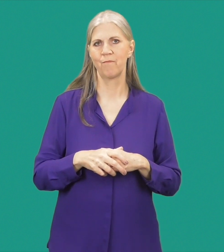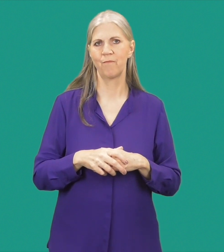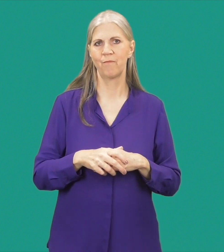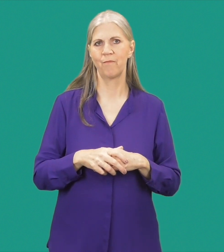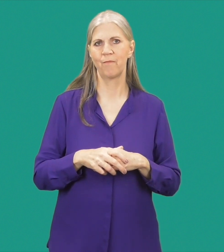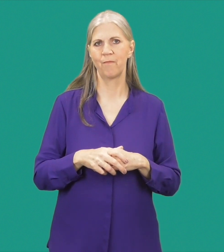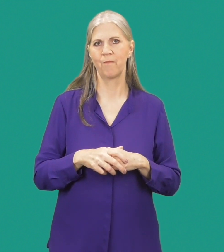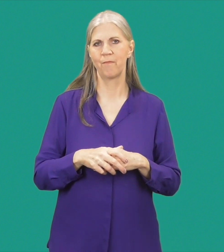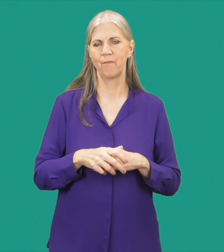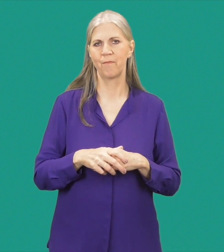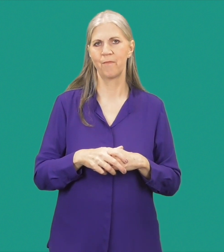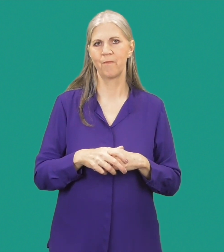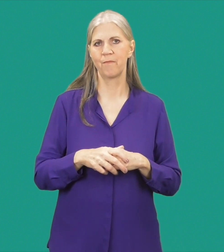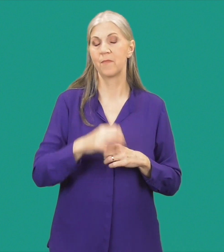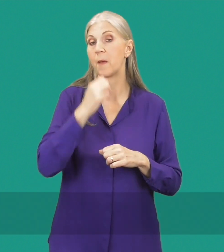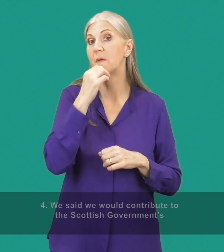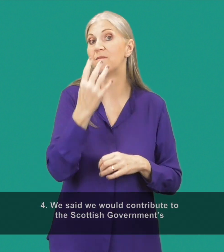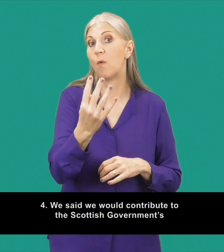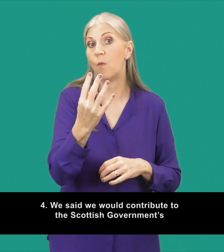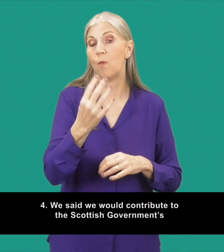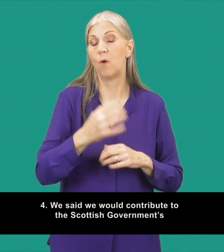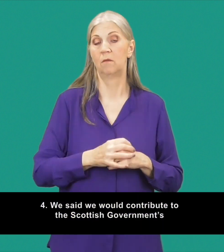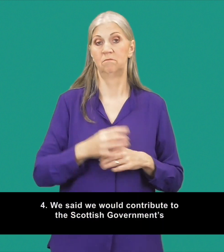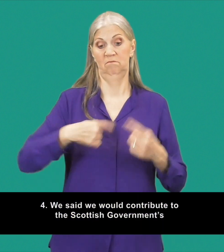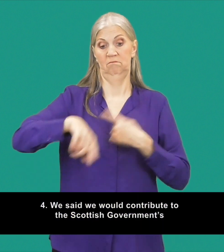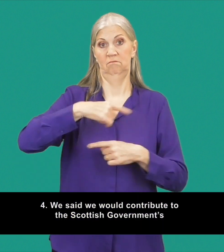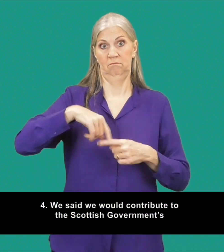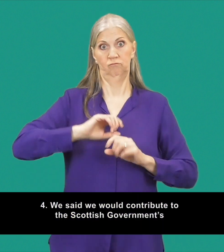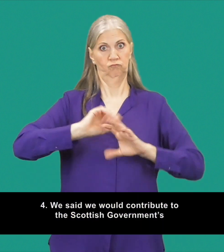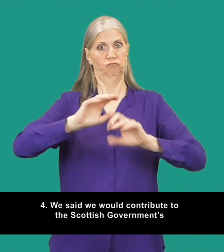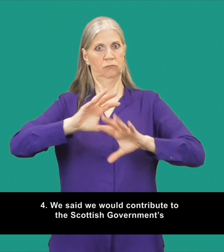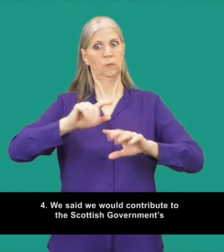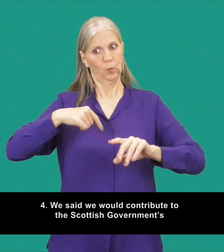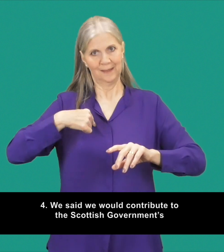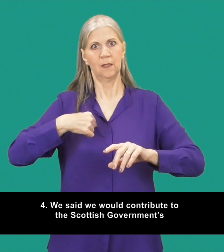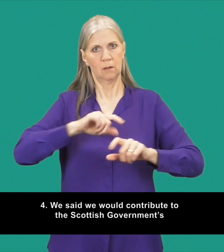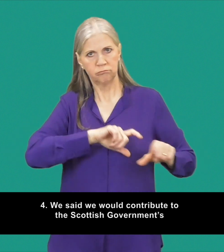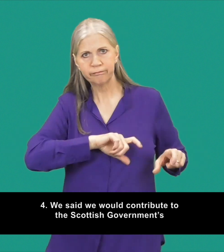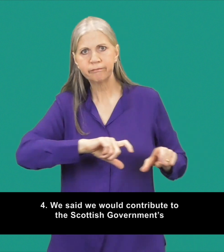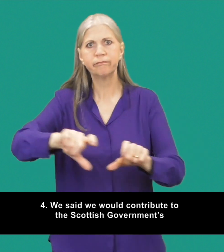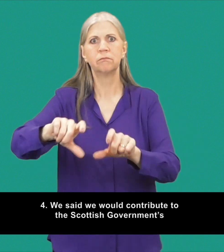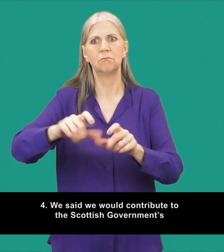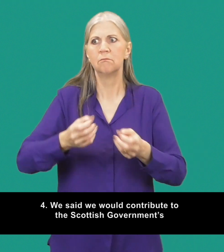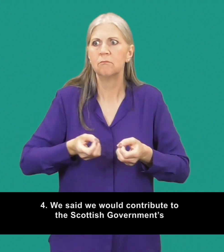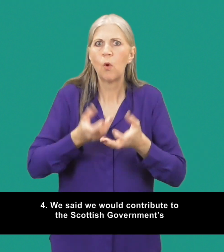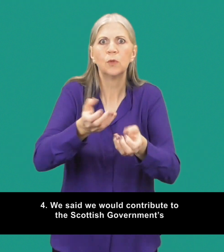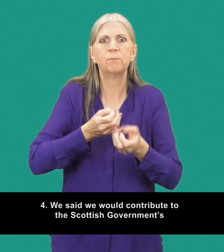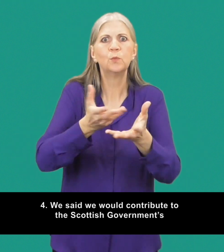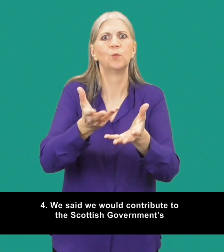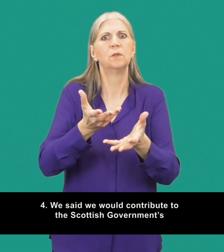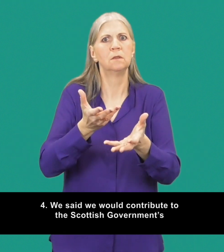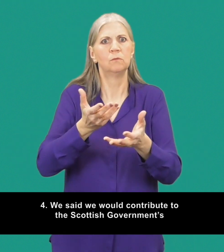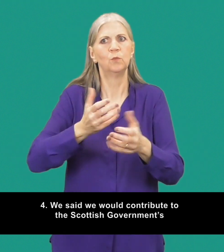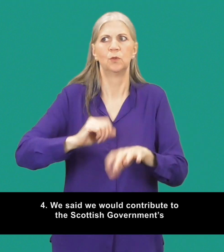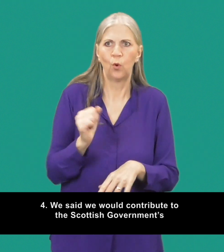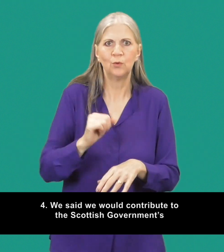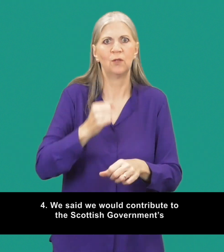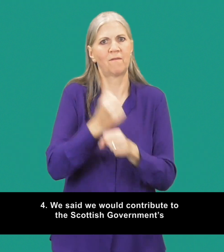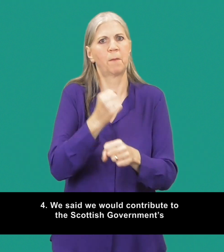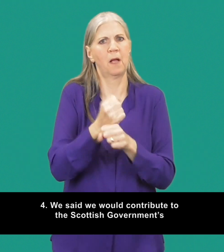Number 4. We said we would contribute to the Scottish Government's investigation of the